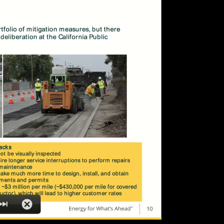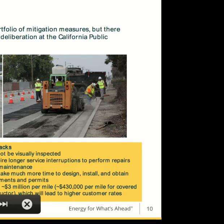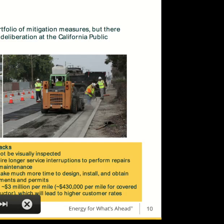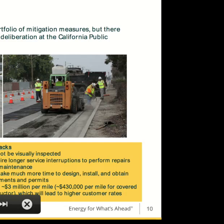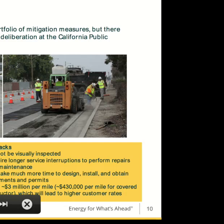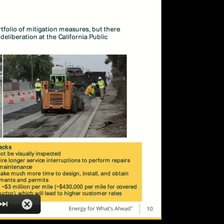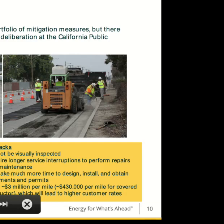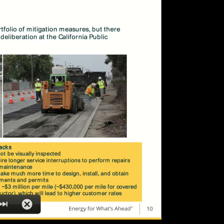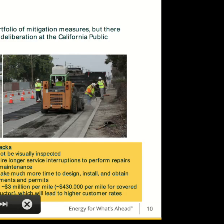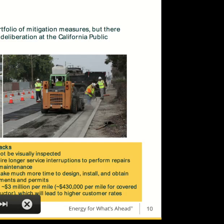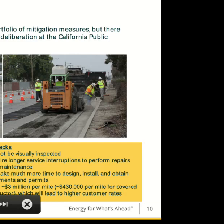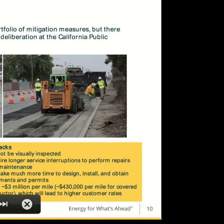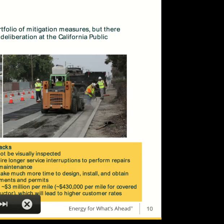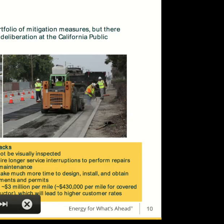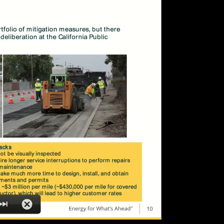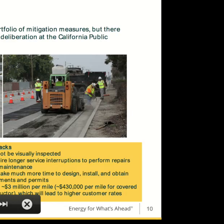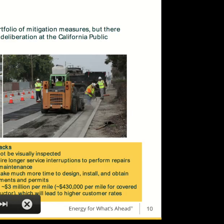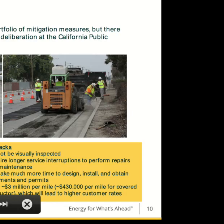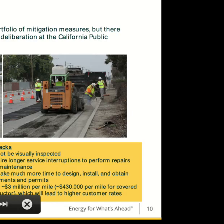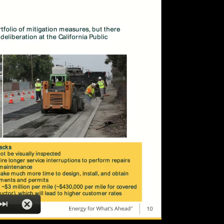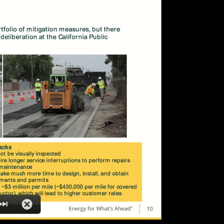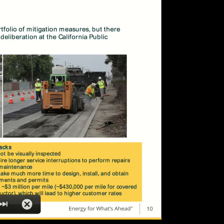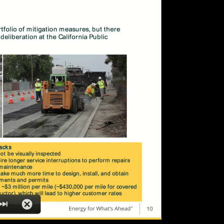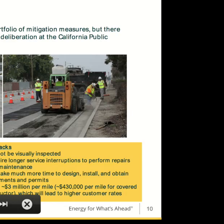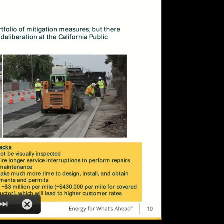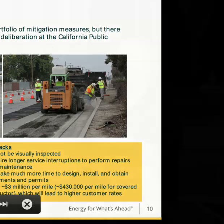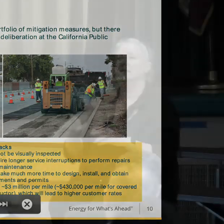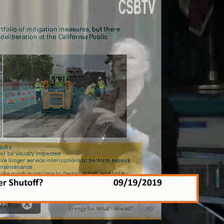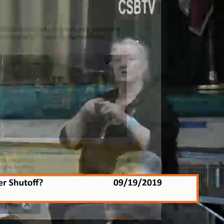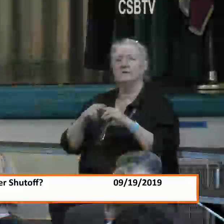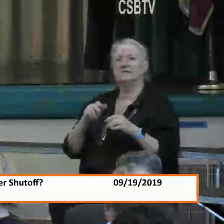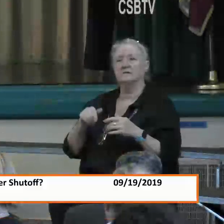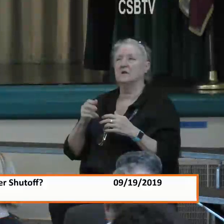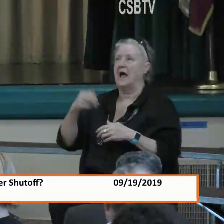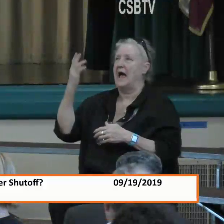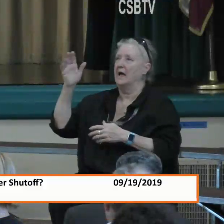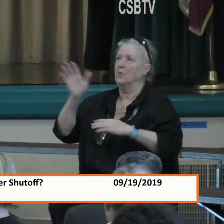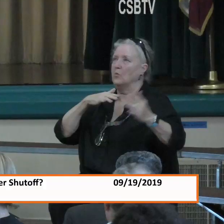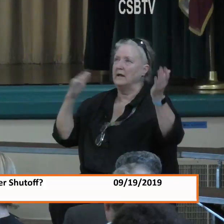risk of wildfires and increase reliability during high winds and